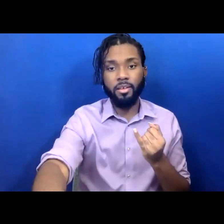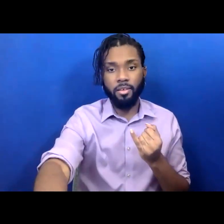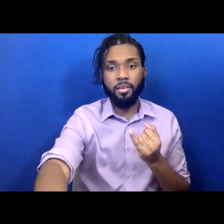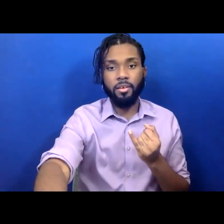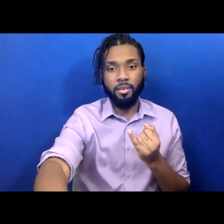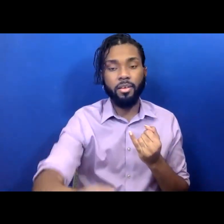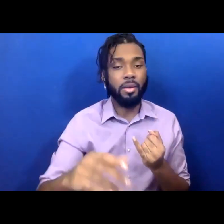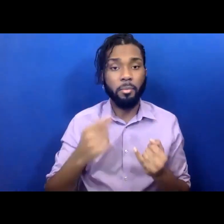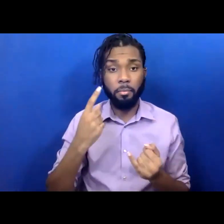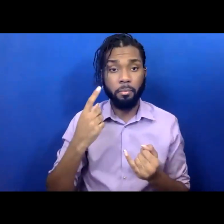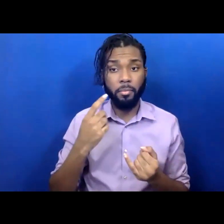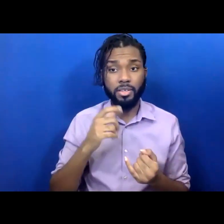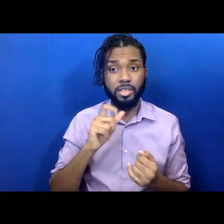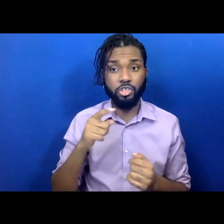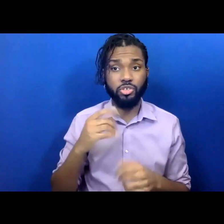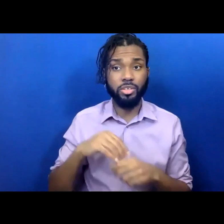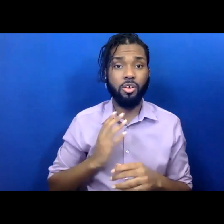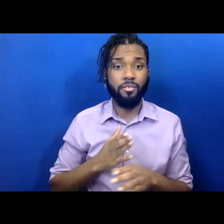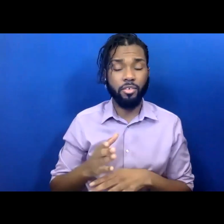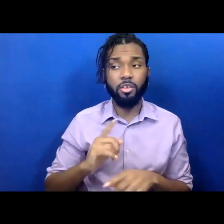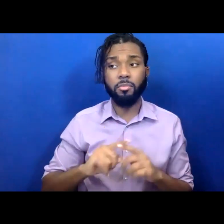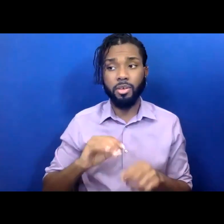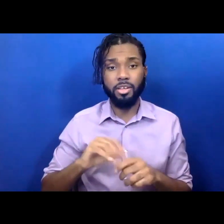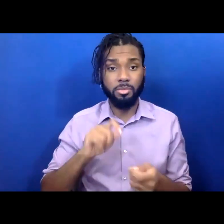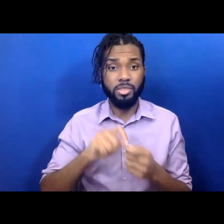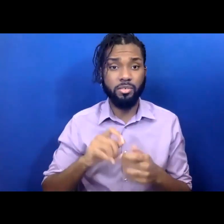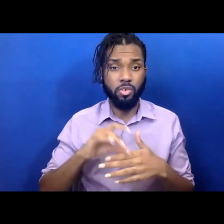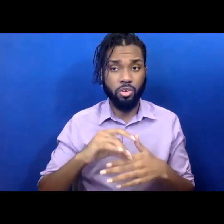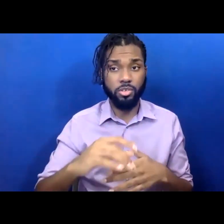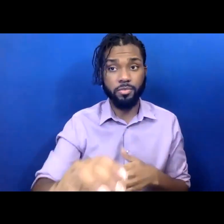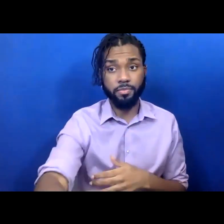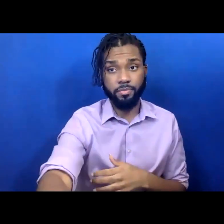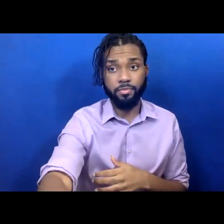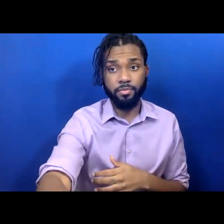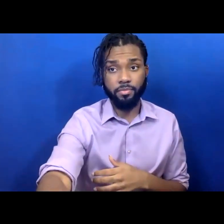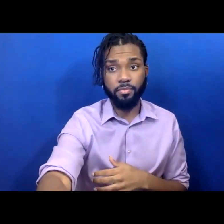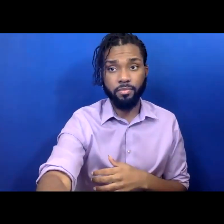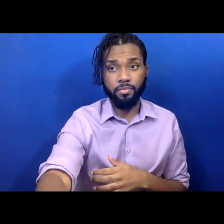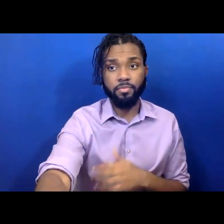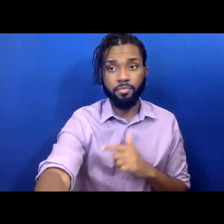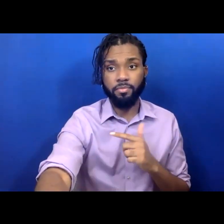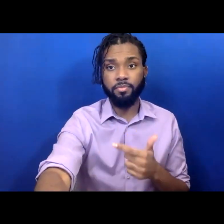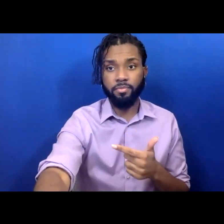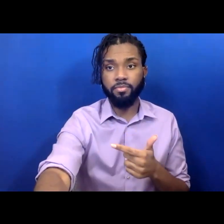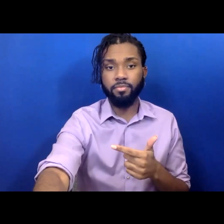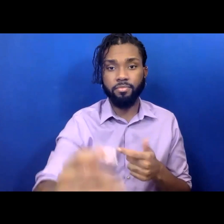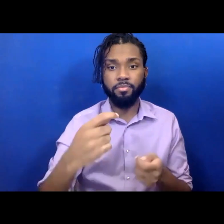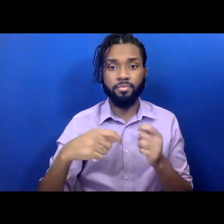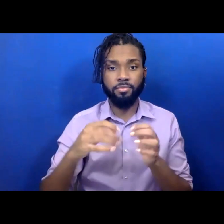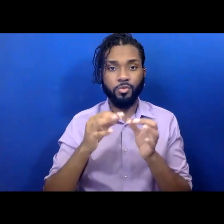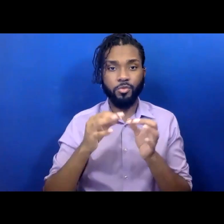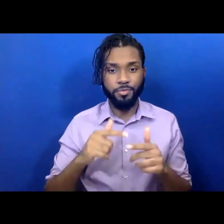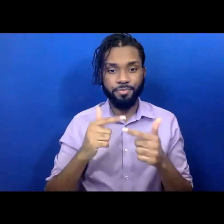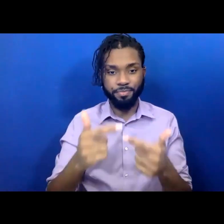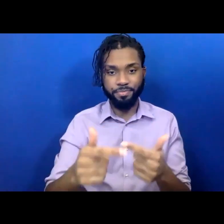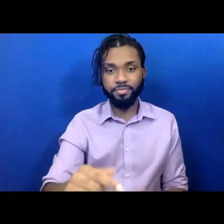in a particular venue, in a particular context. And so as much as we can contribute to that, I think that that's one of the ways in which we